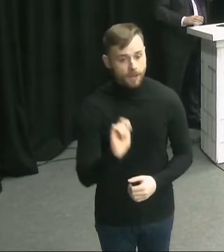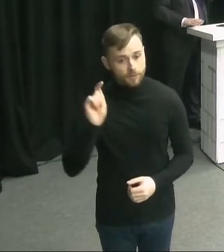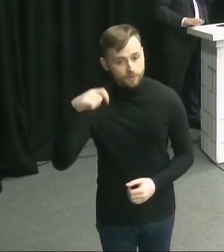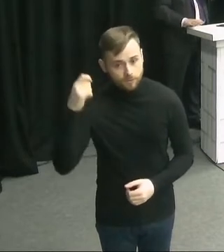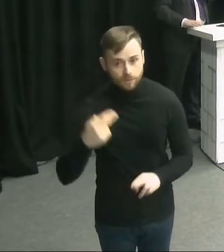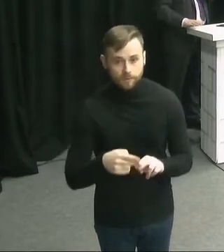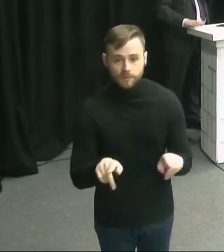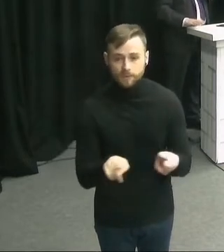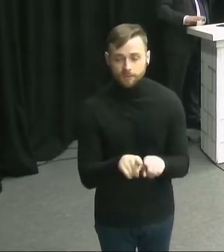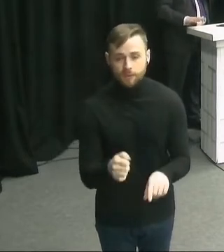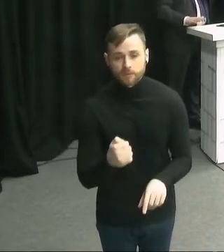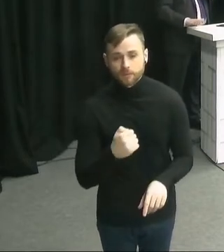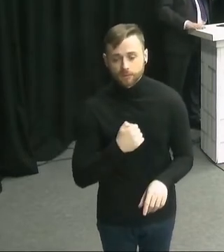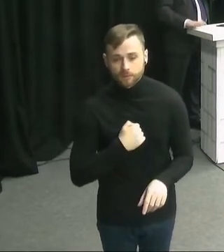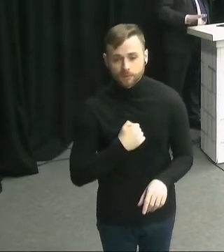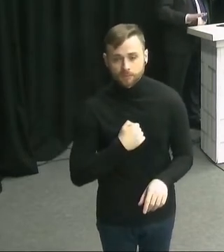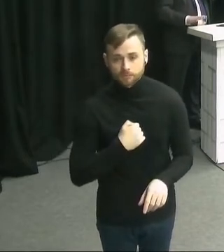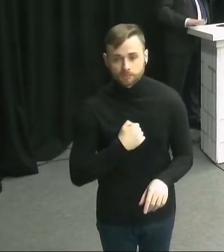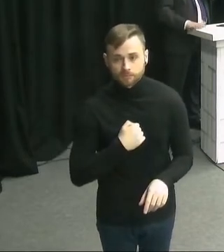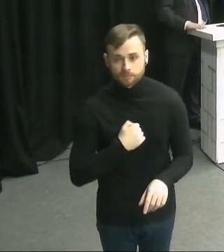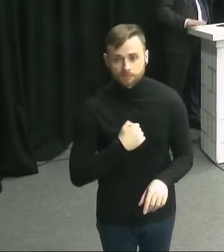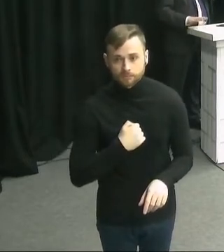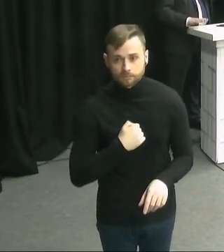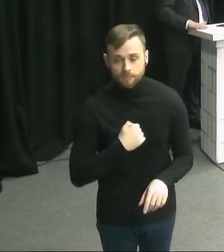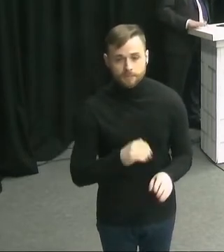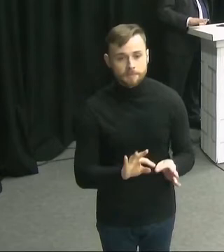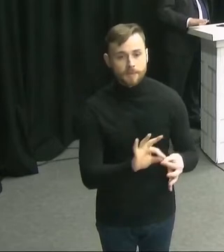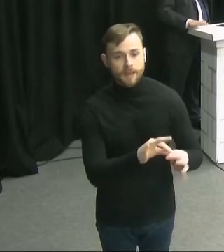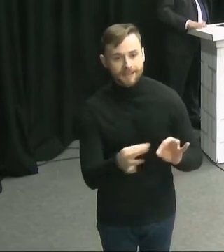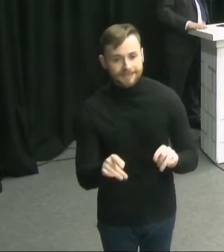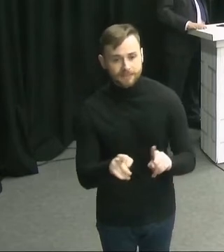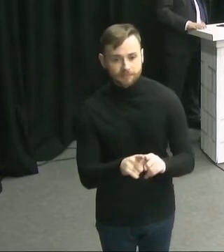It should be at least 10% of all the number of the students.